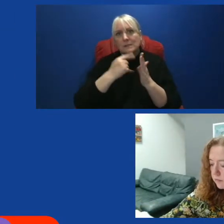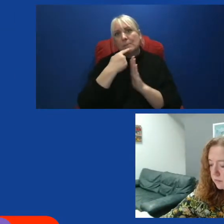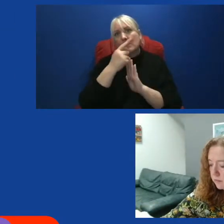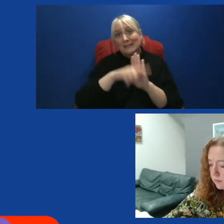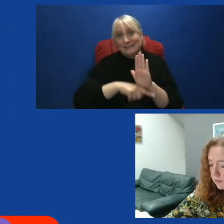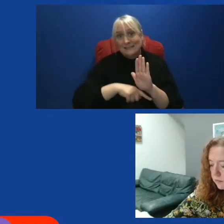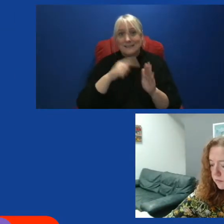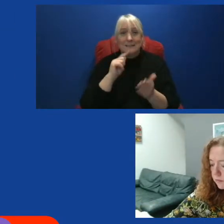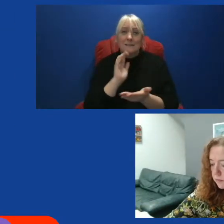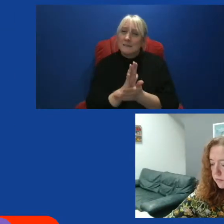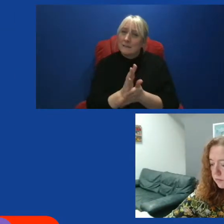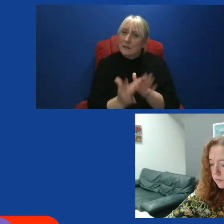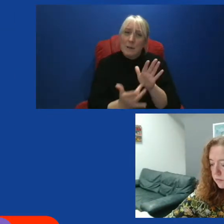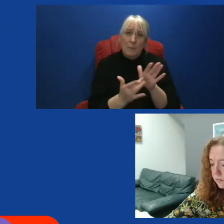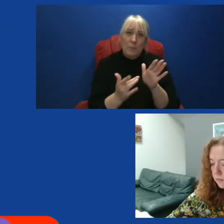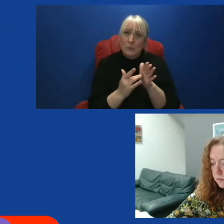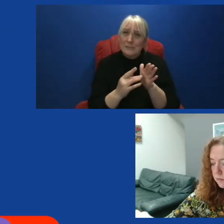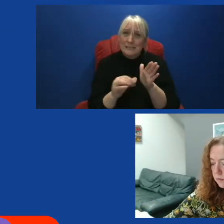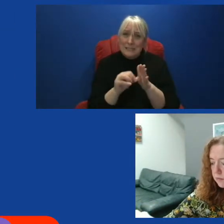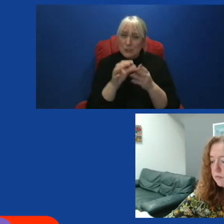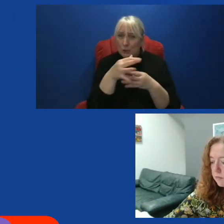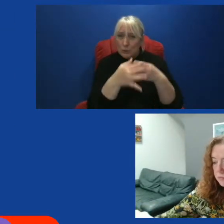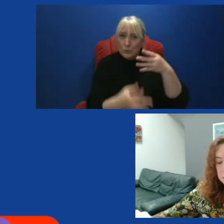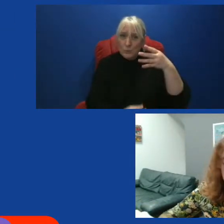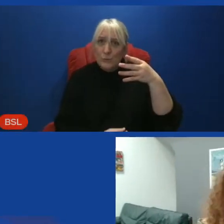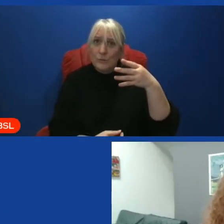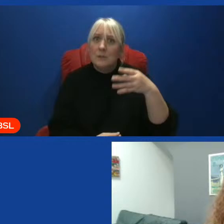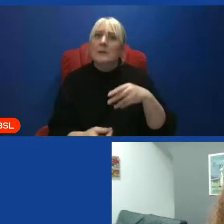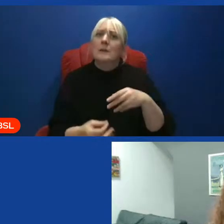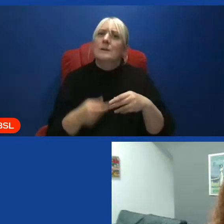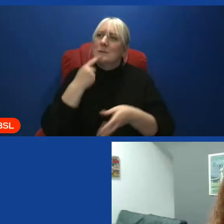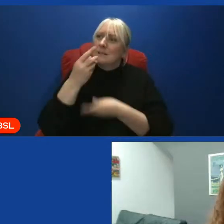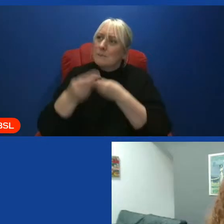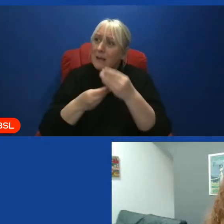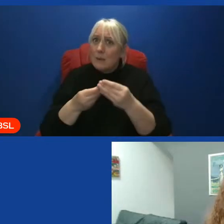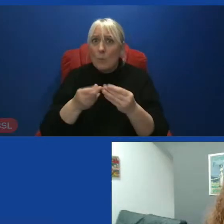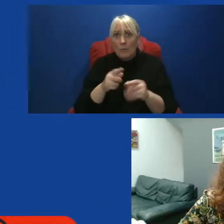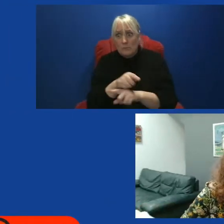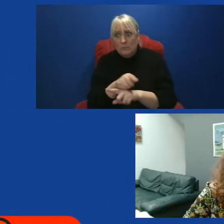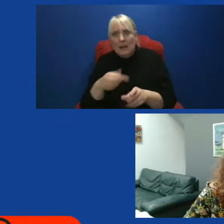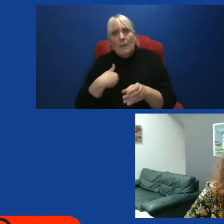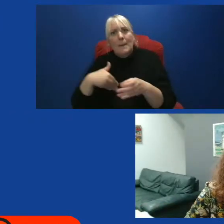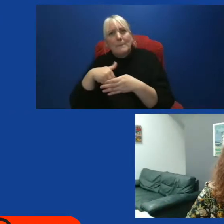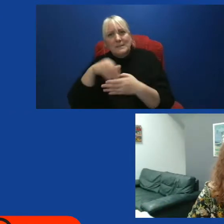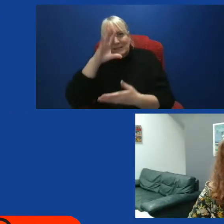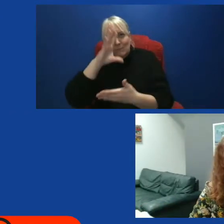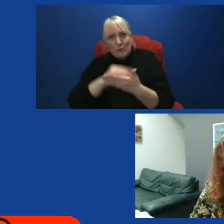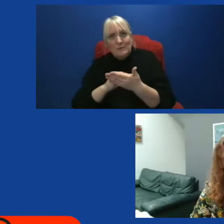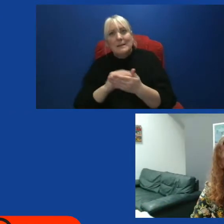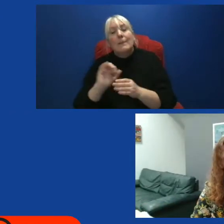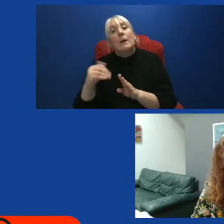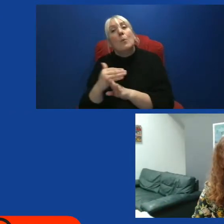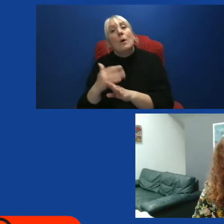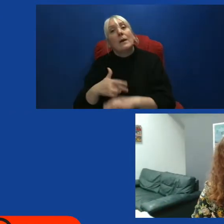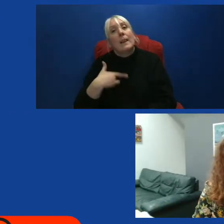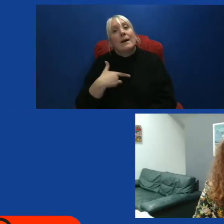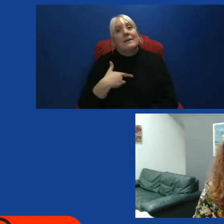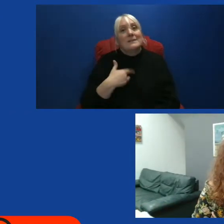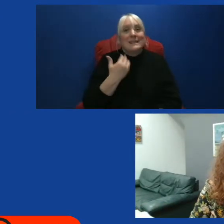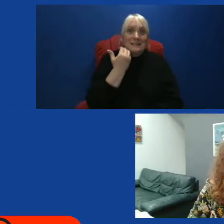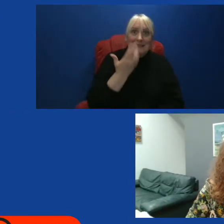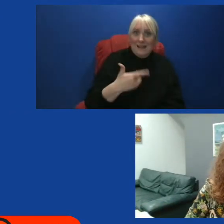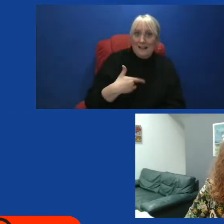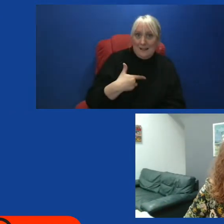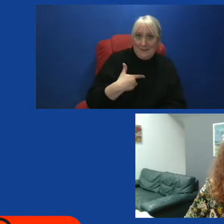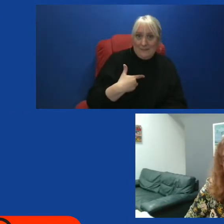key issues that our members face both in their working lives but also in their daily lives as well. And so really, just in